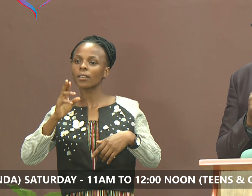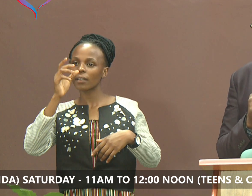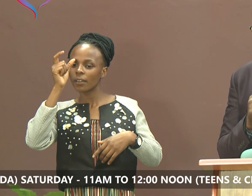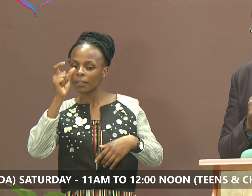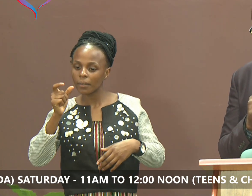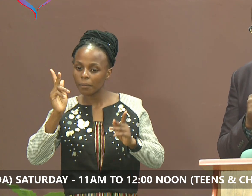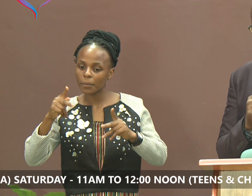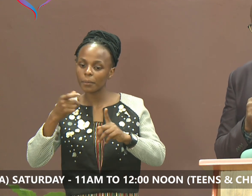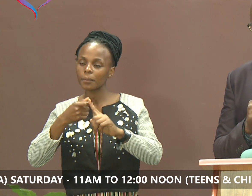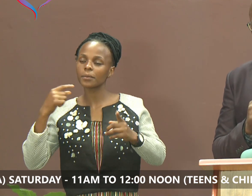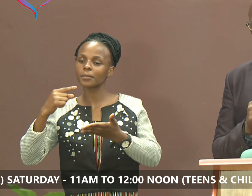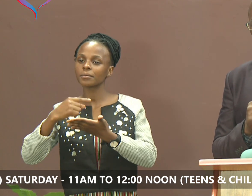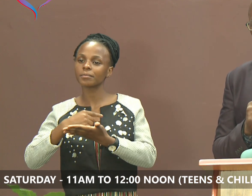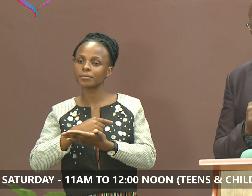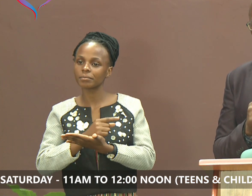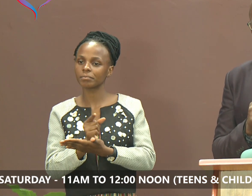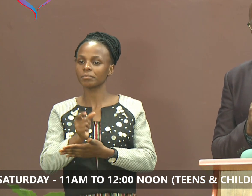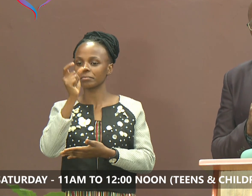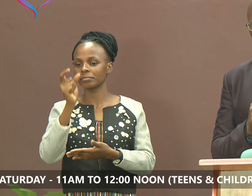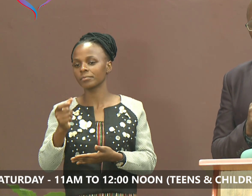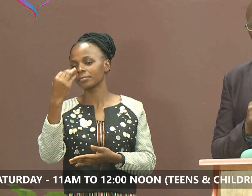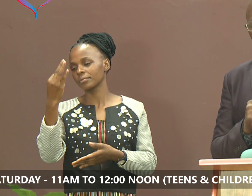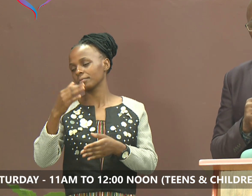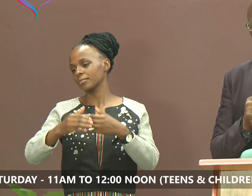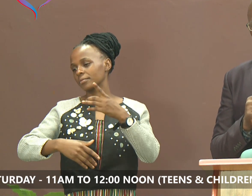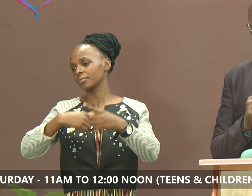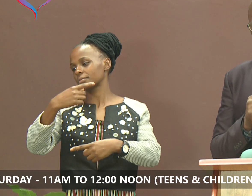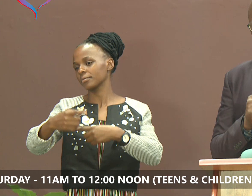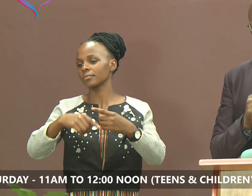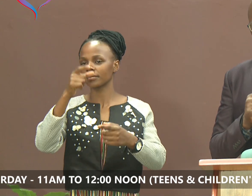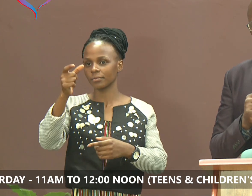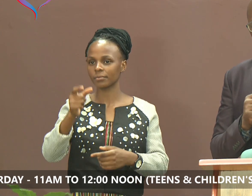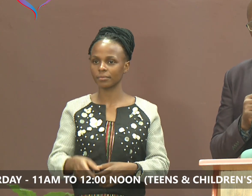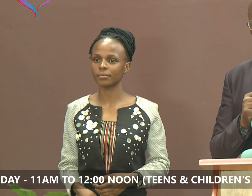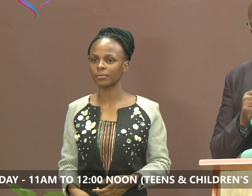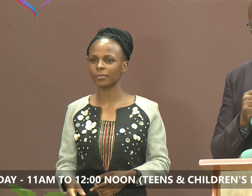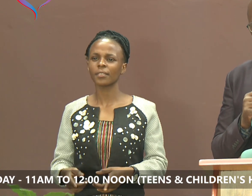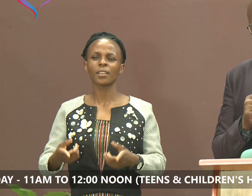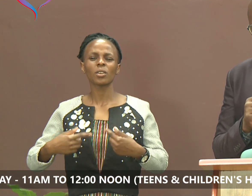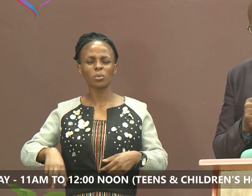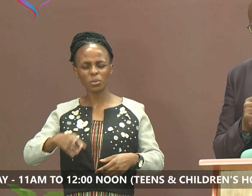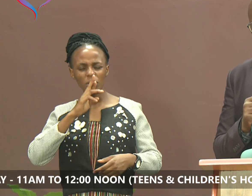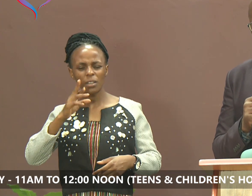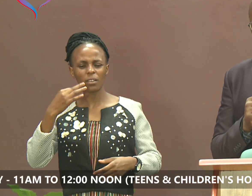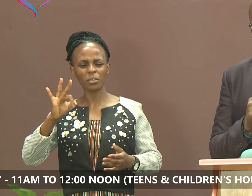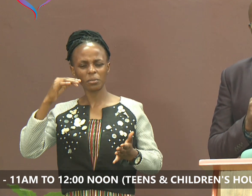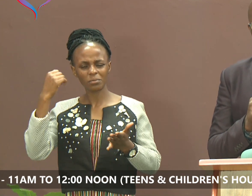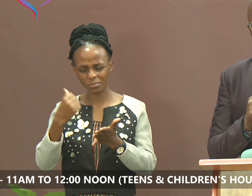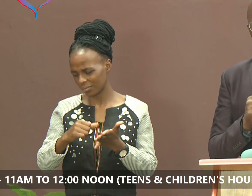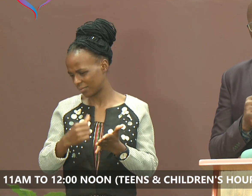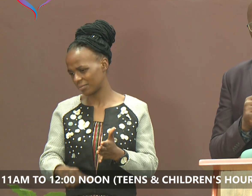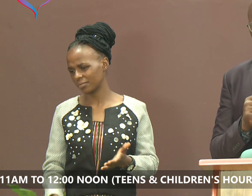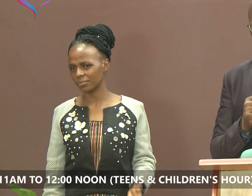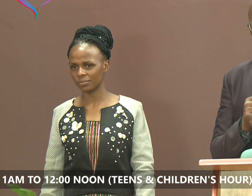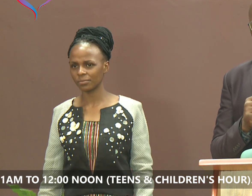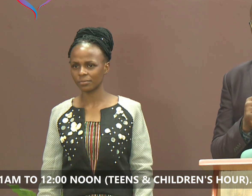okweyongera maso. Because for us we are men of Genesis from chapter 3 onwards. Tulibabizibu. We are a problem